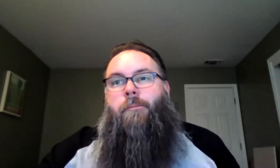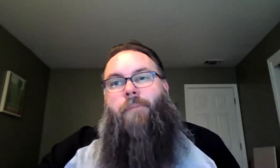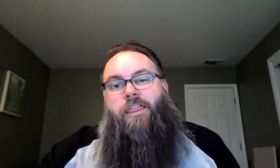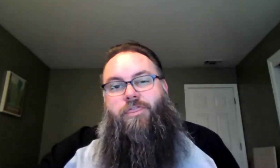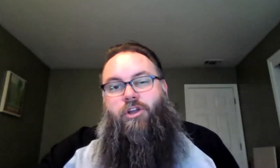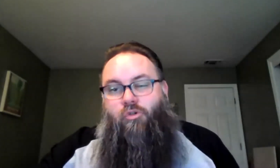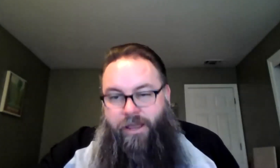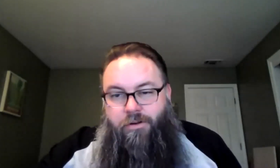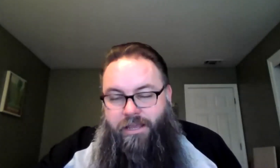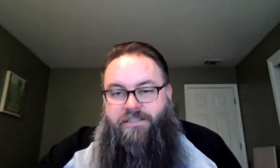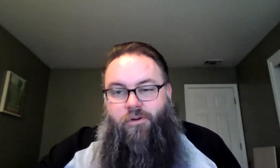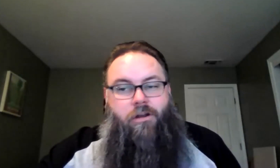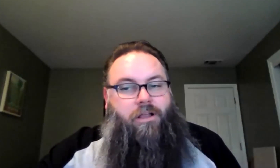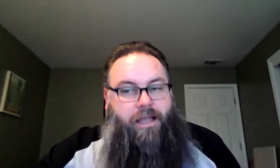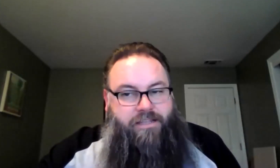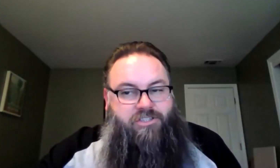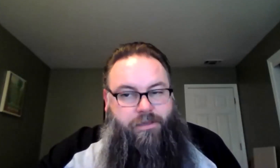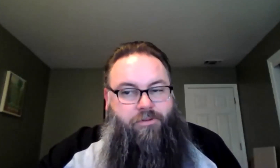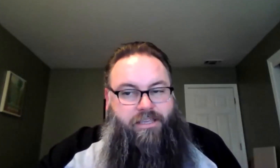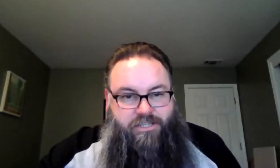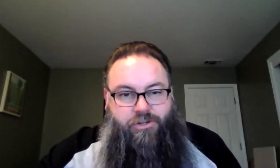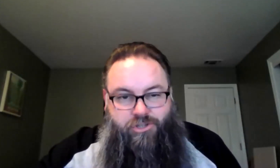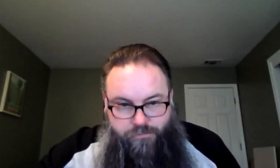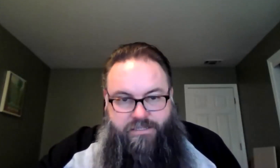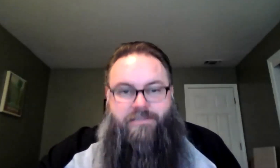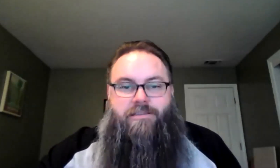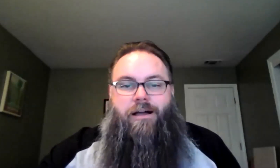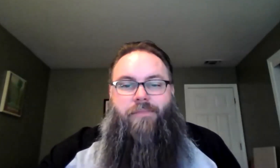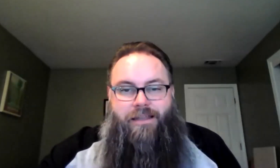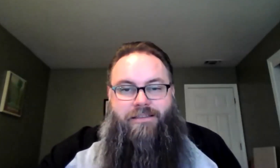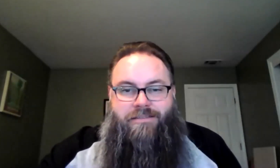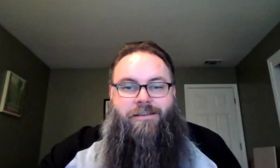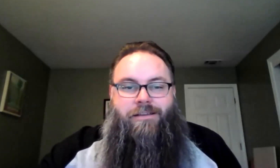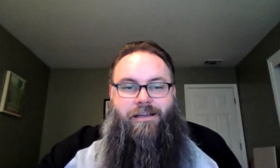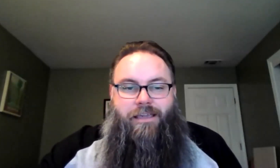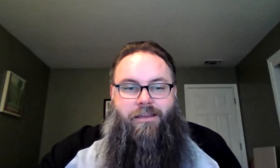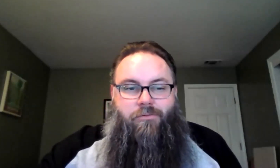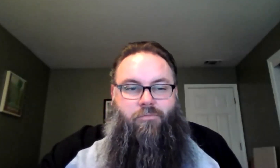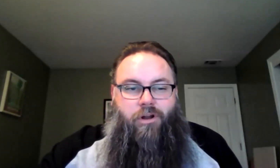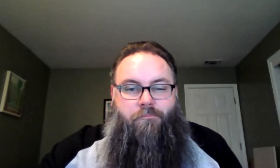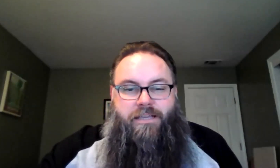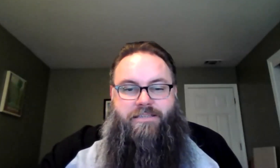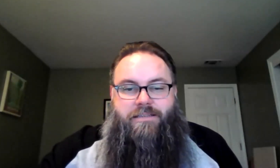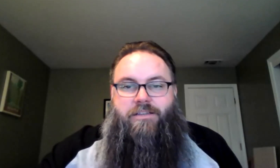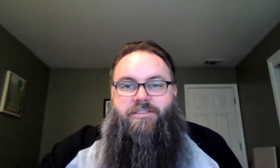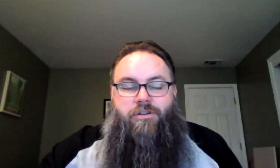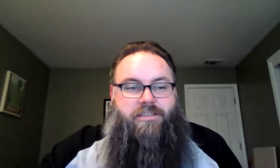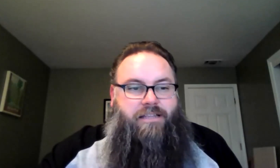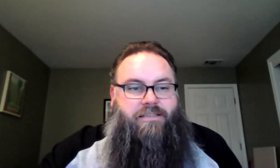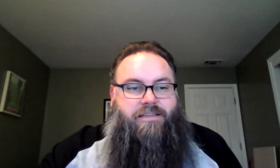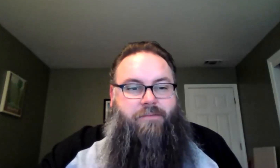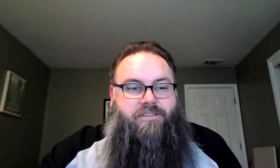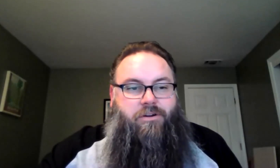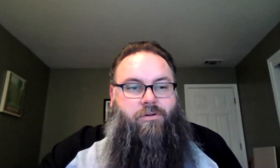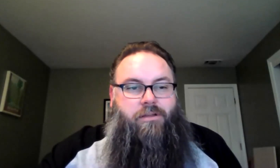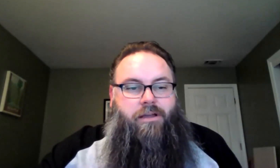reimbursements. But the greater need is for our clients to be able to get to their services. That is, again, what our biggest concern is